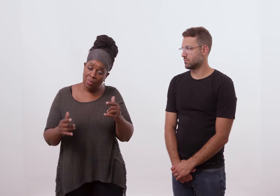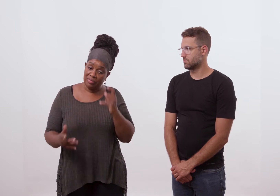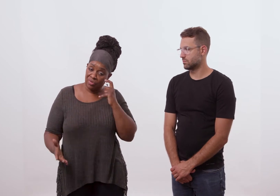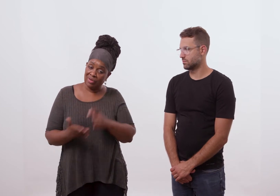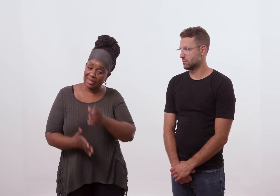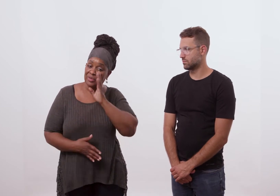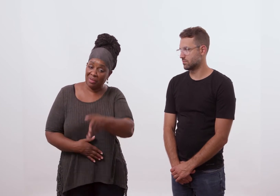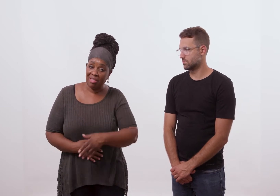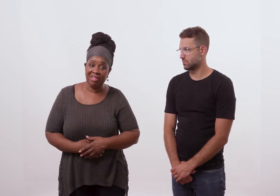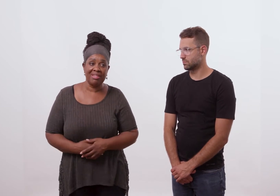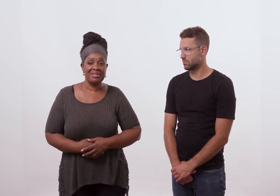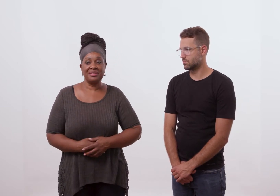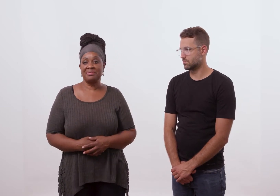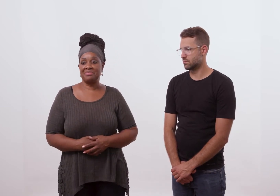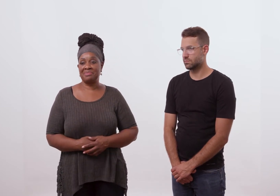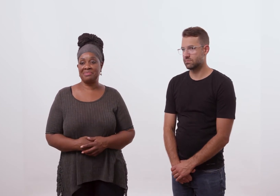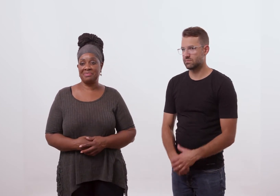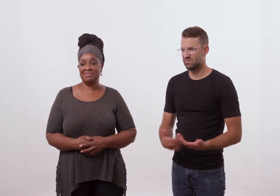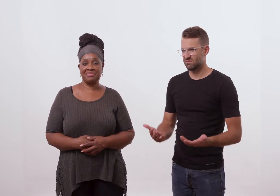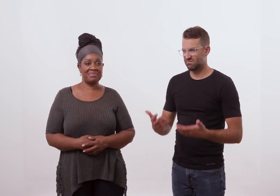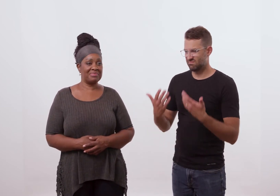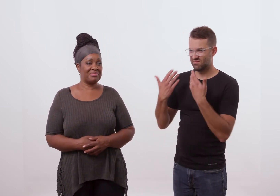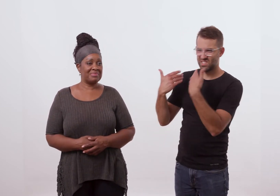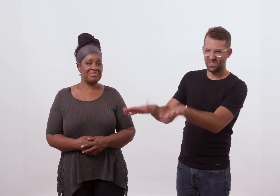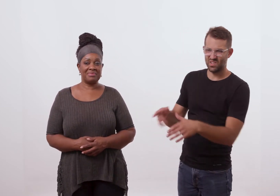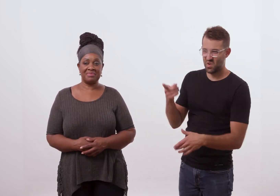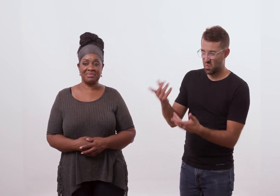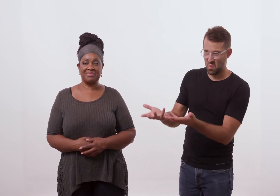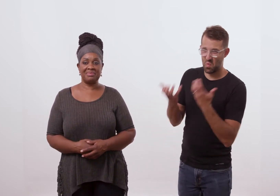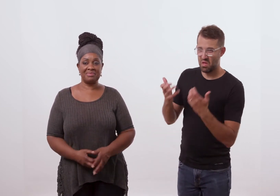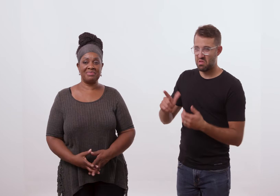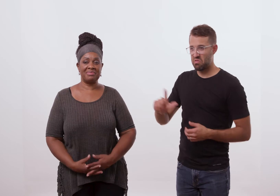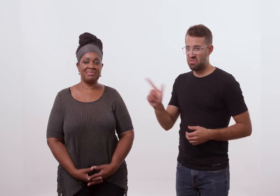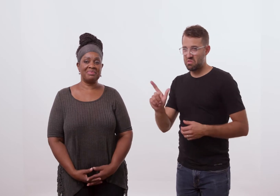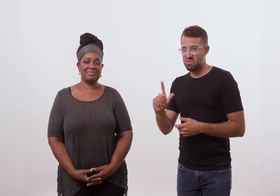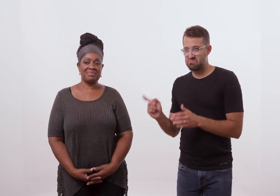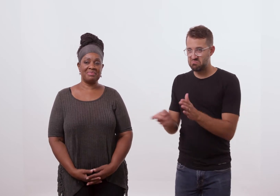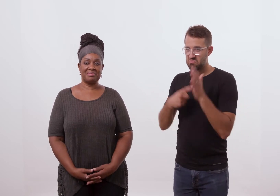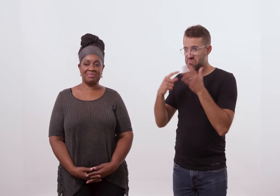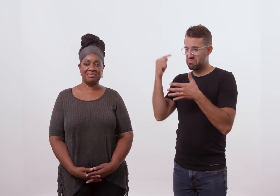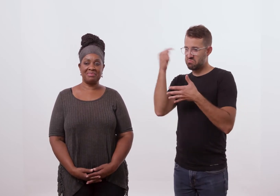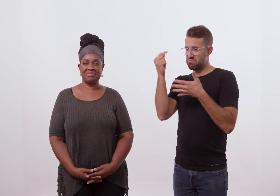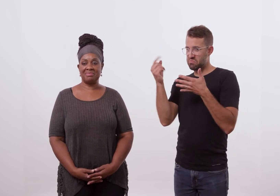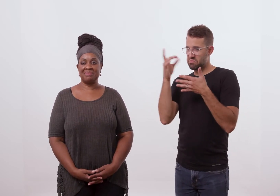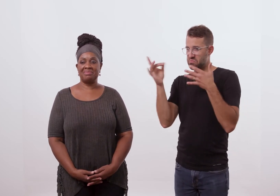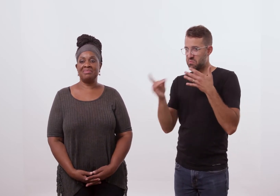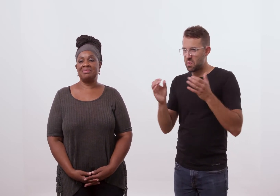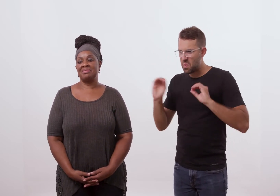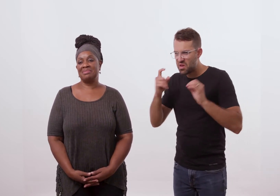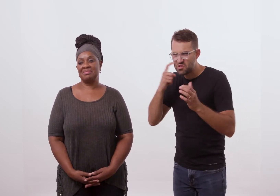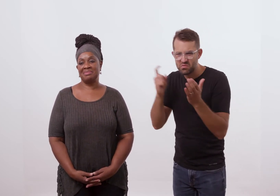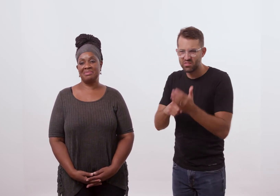own. To the humans, cook fires with what she wants. Leetah demands a choice, but there is none. Recognition is recognition. No.